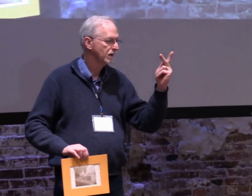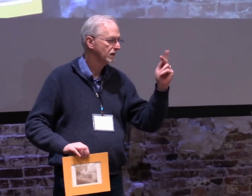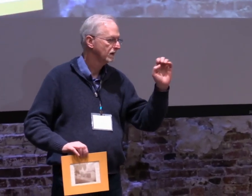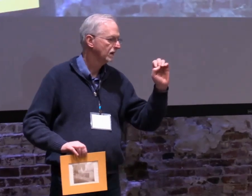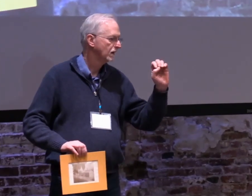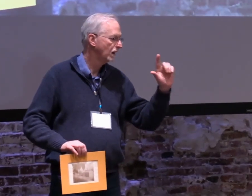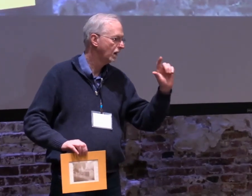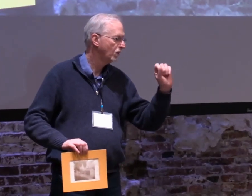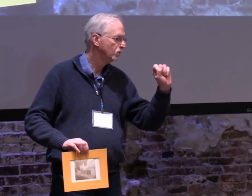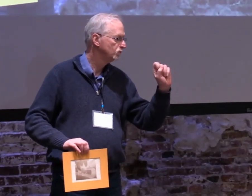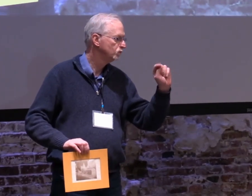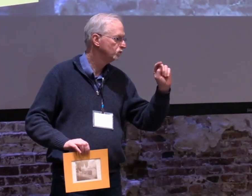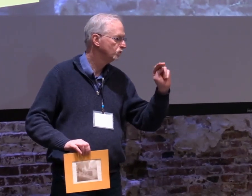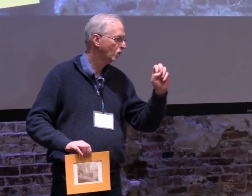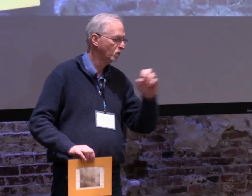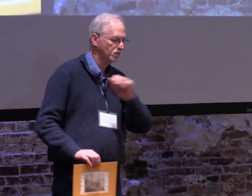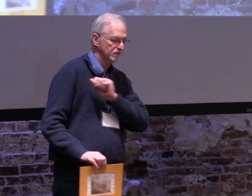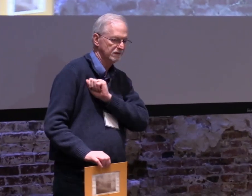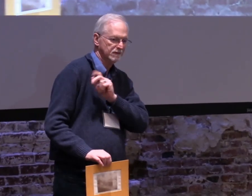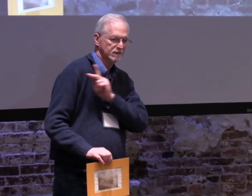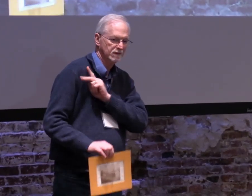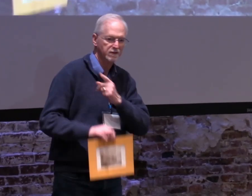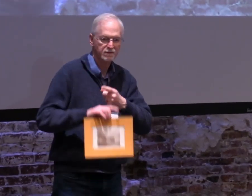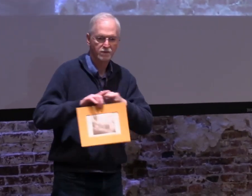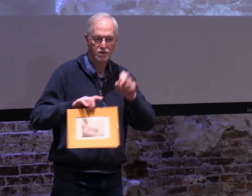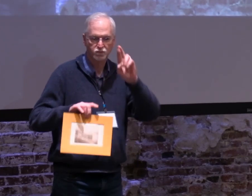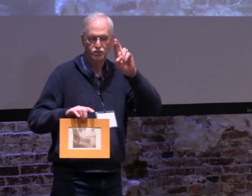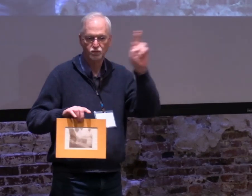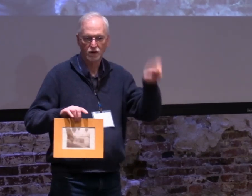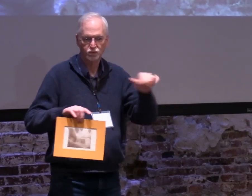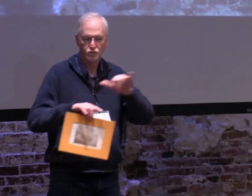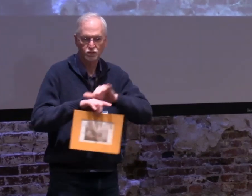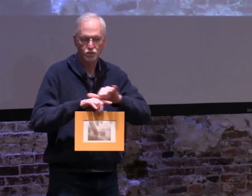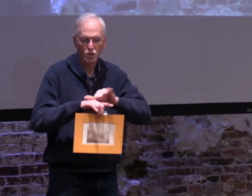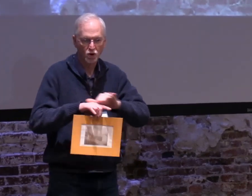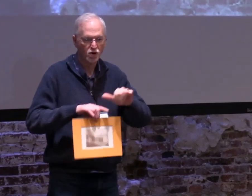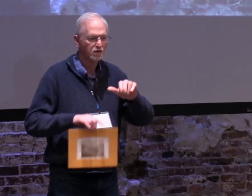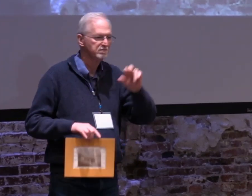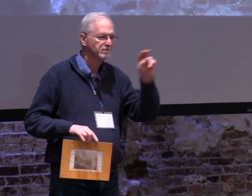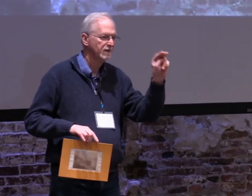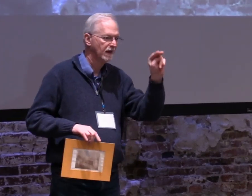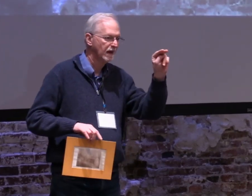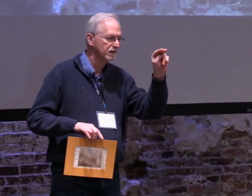Hello, my name is Aaron Kelstone. I'm from Rochester, New York,